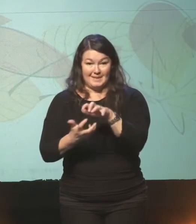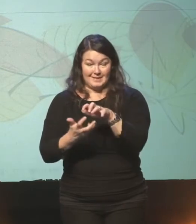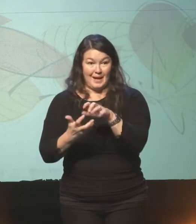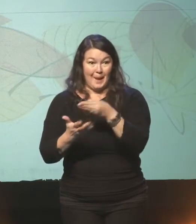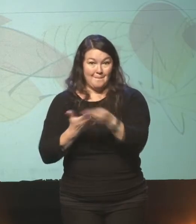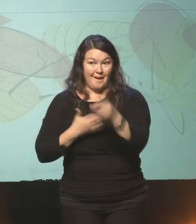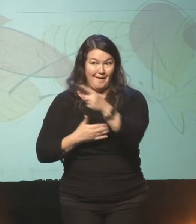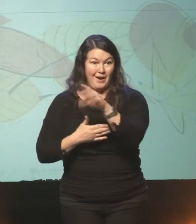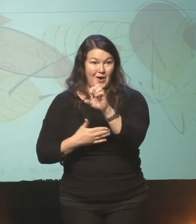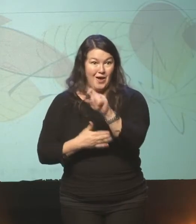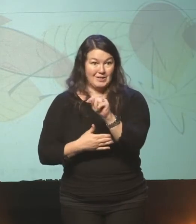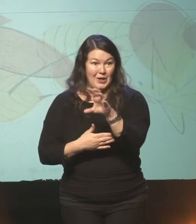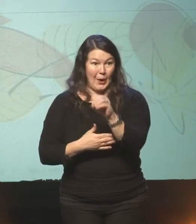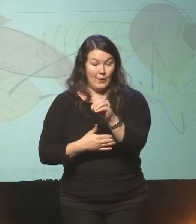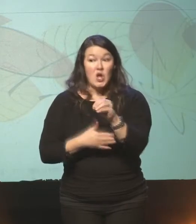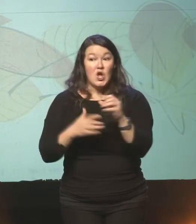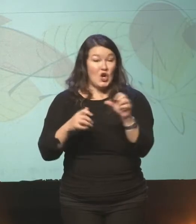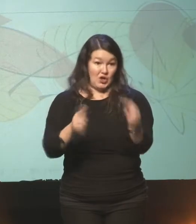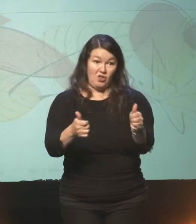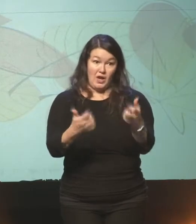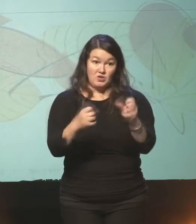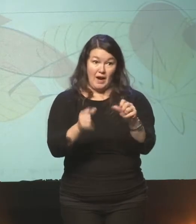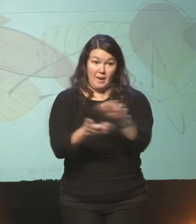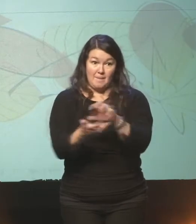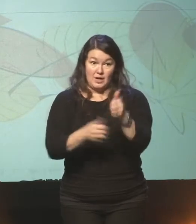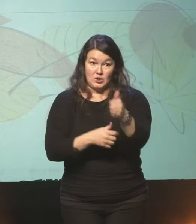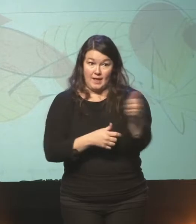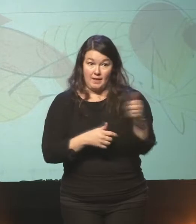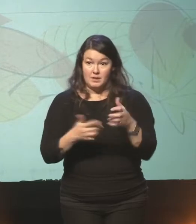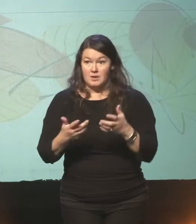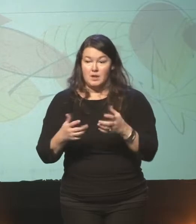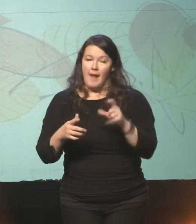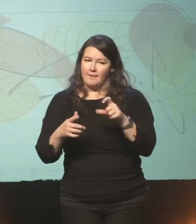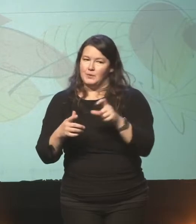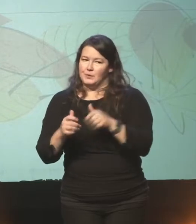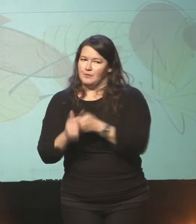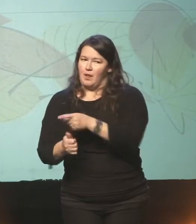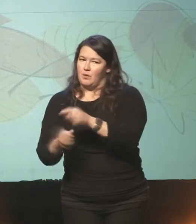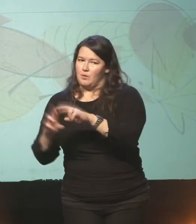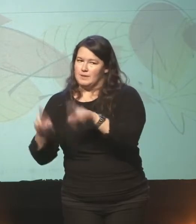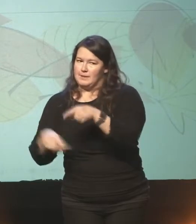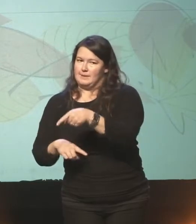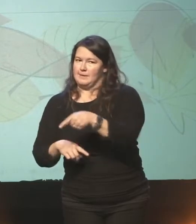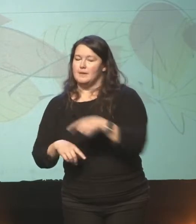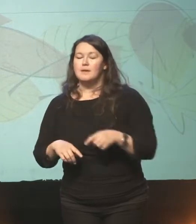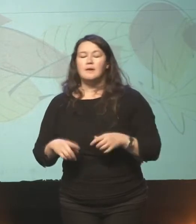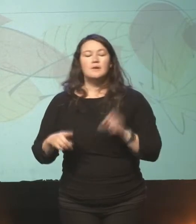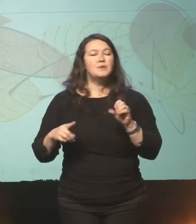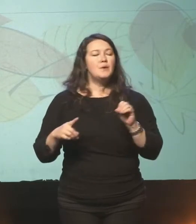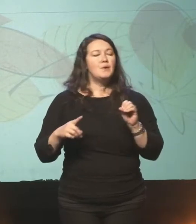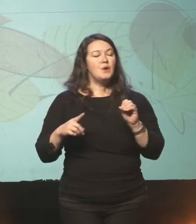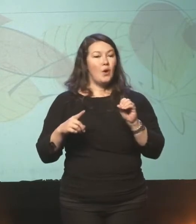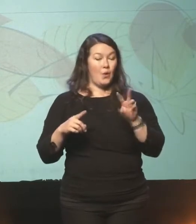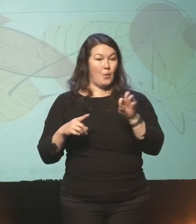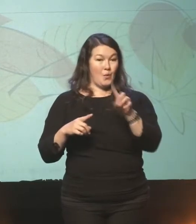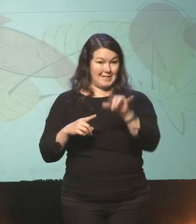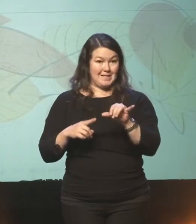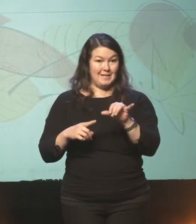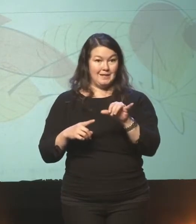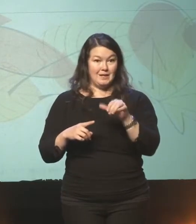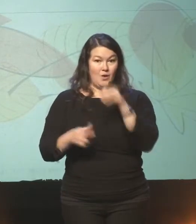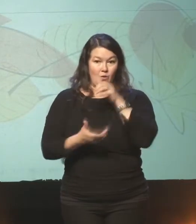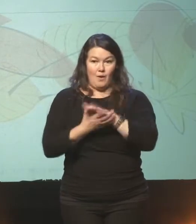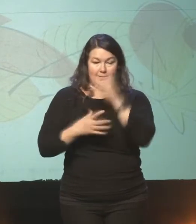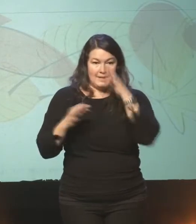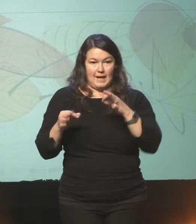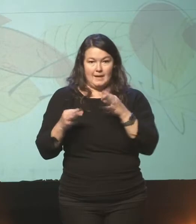want to get it right on your own. You just can't beat it. Okay, so here's the deal. We're there at Famous Dave's, and for some reason, Wendy decided to get the